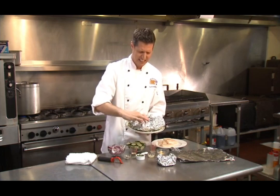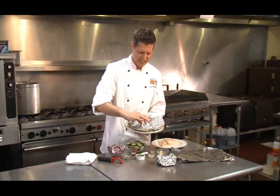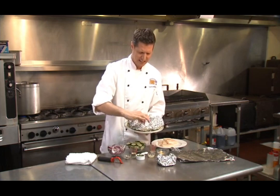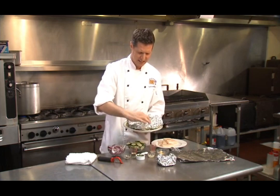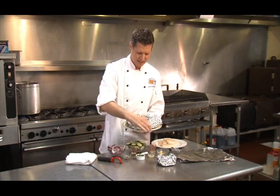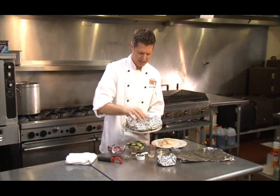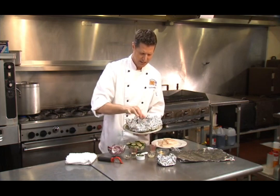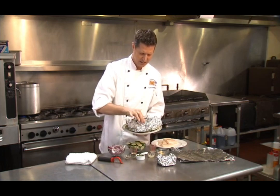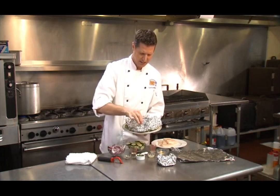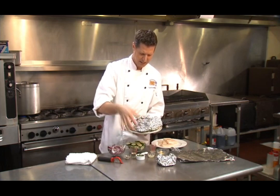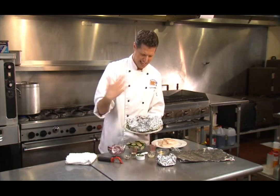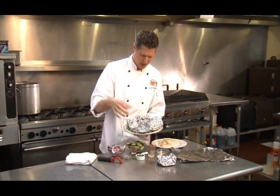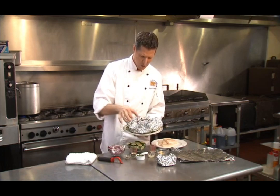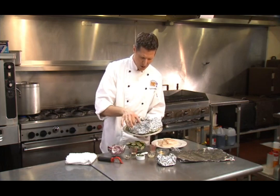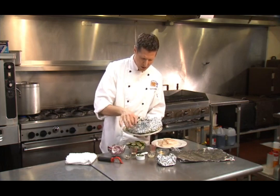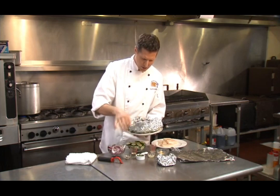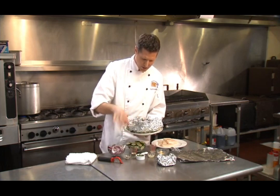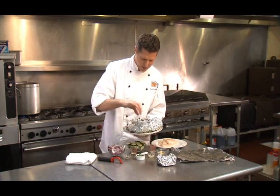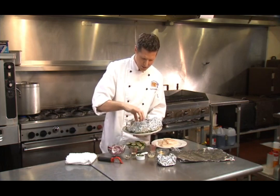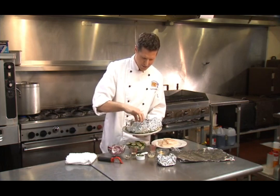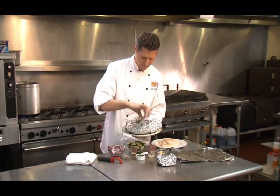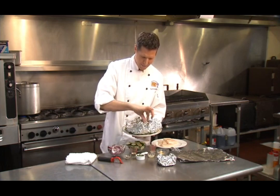Hot! Ouch!